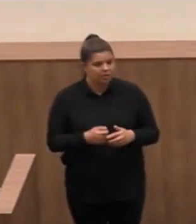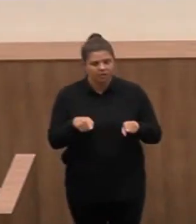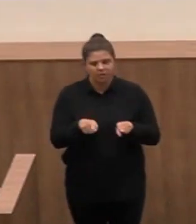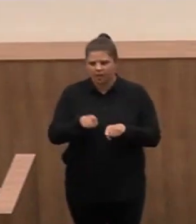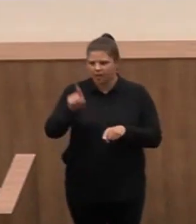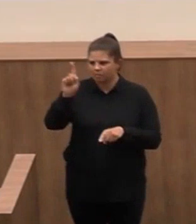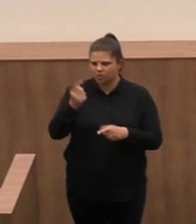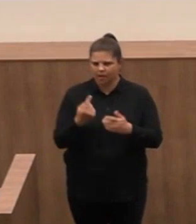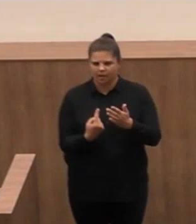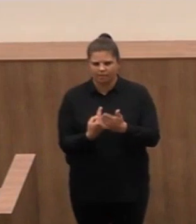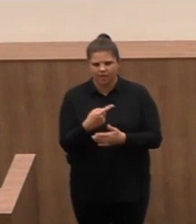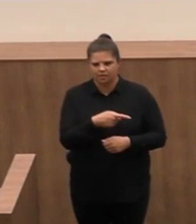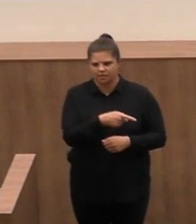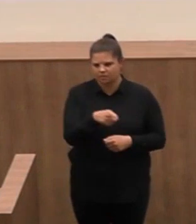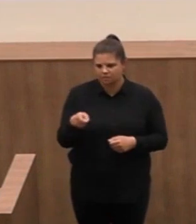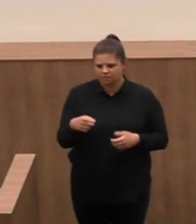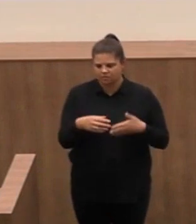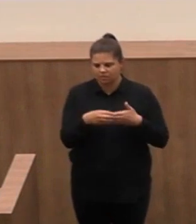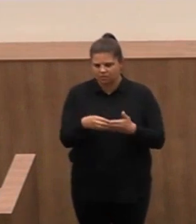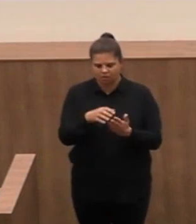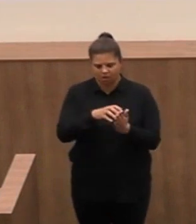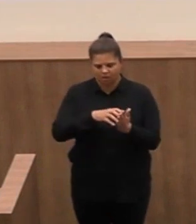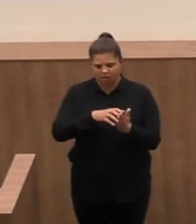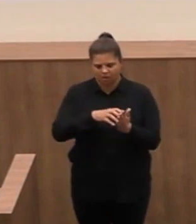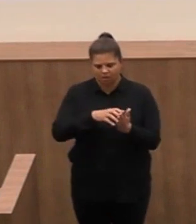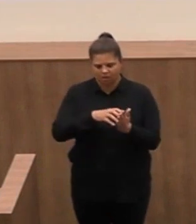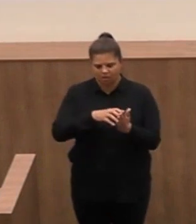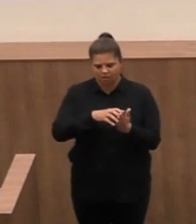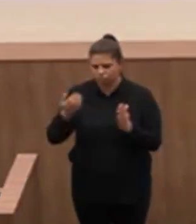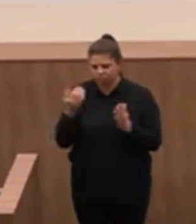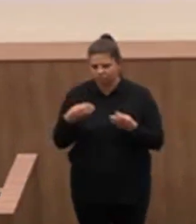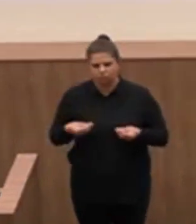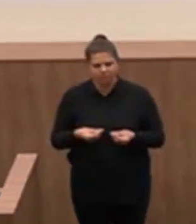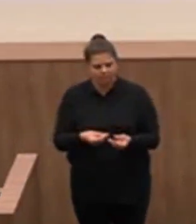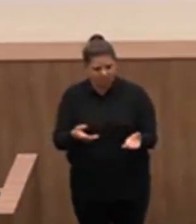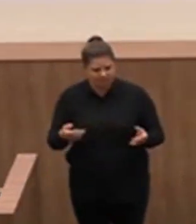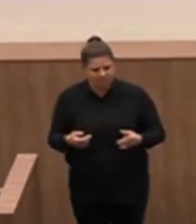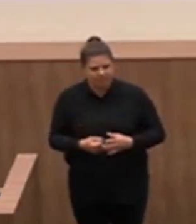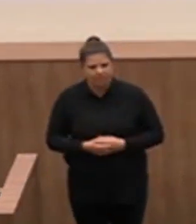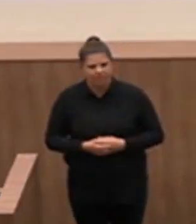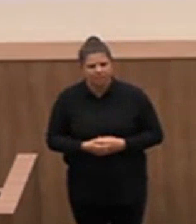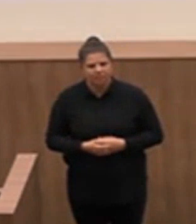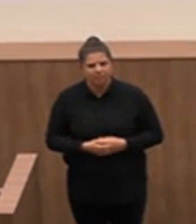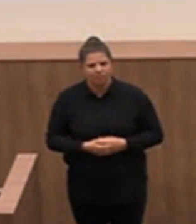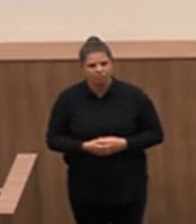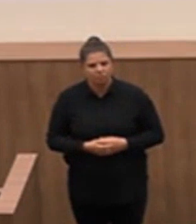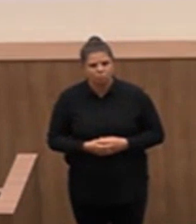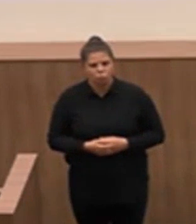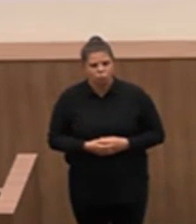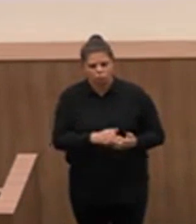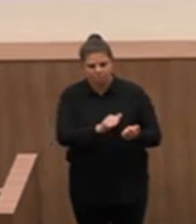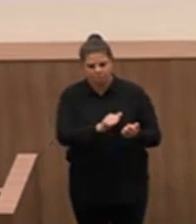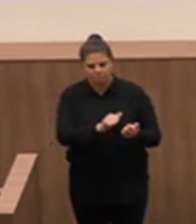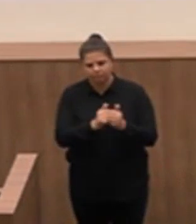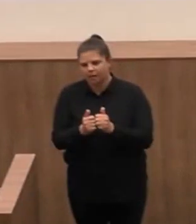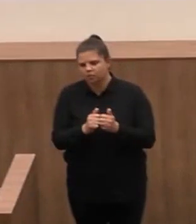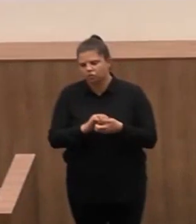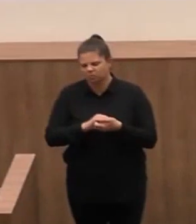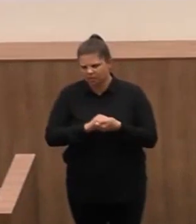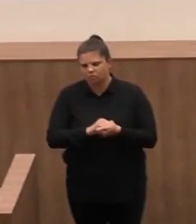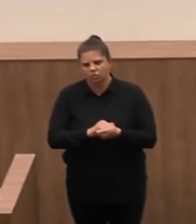today, guidelines like the guidelines just being released, just that general partnership, the